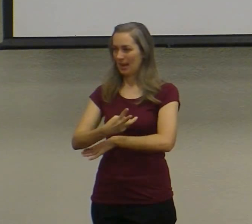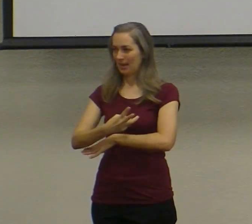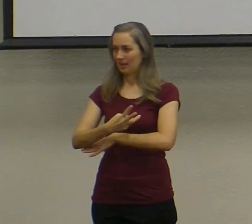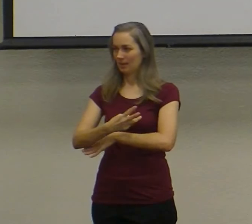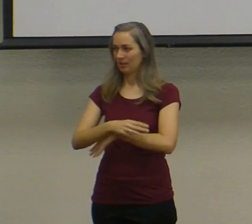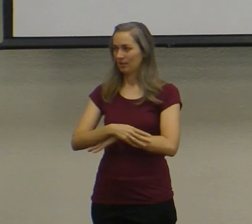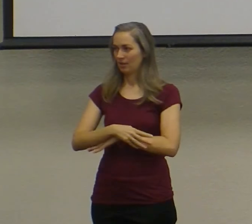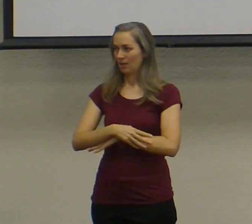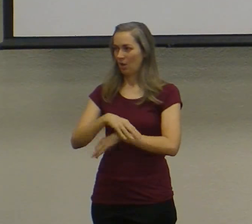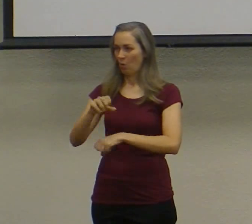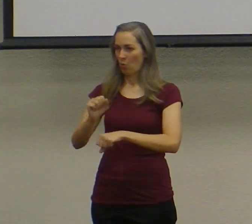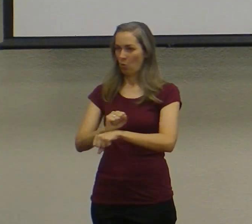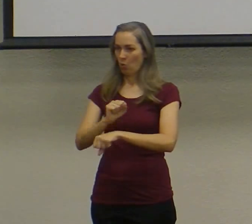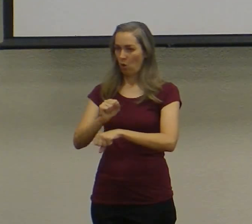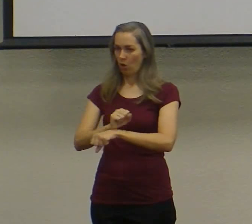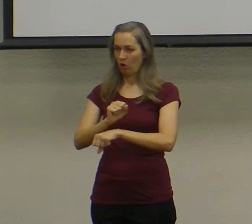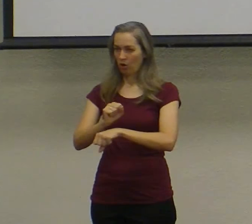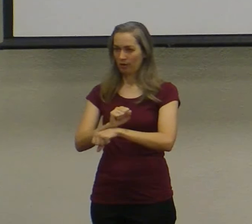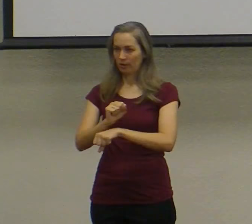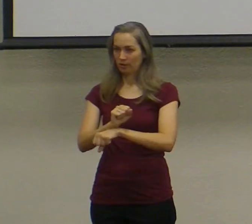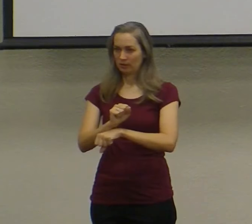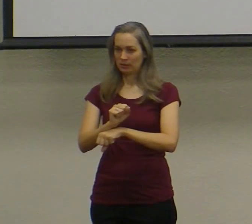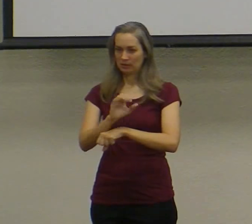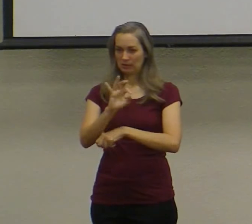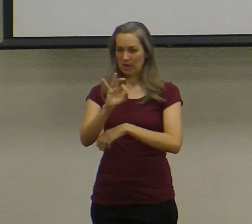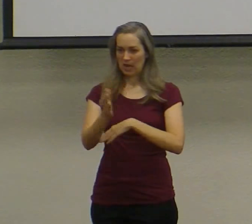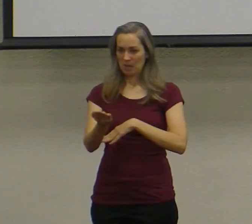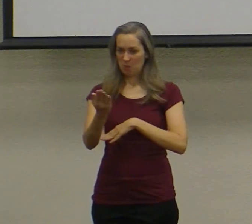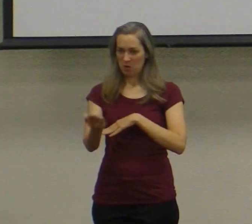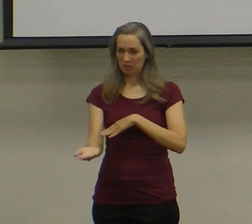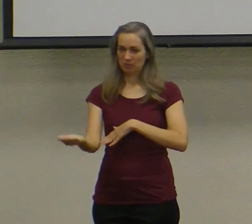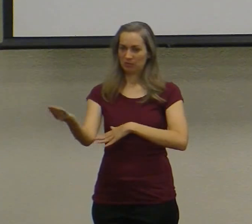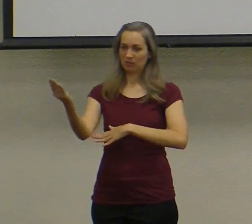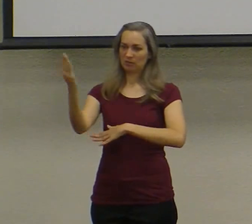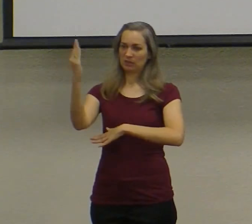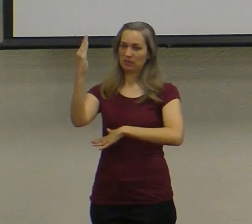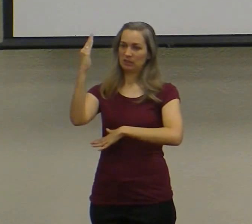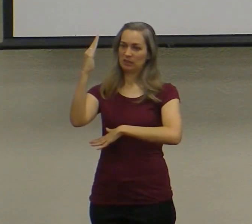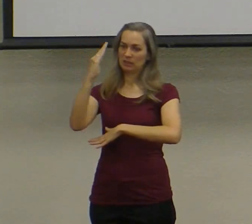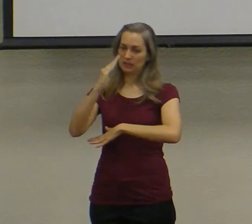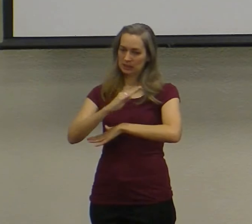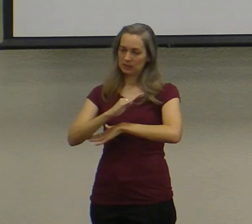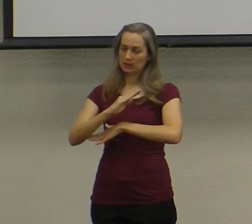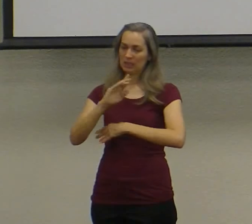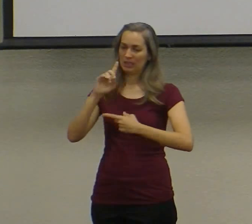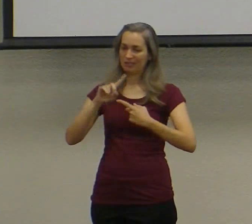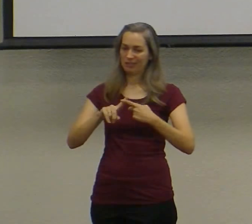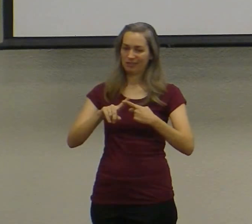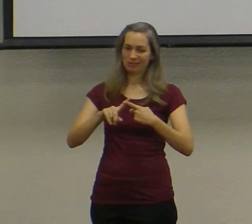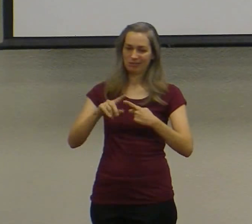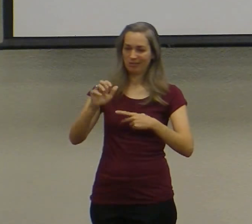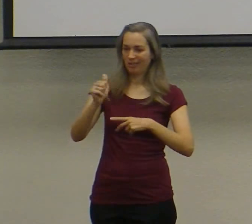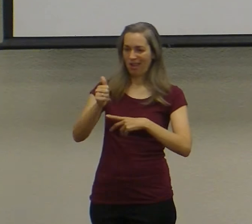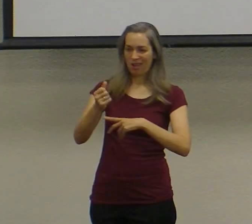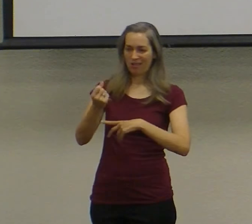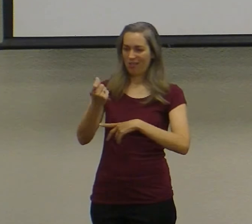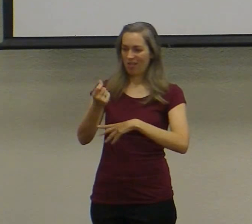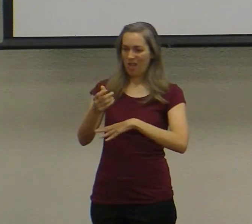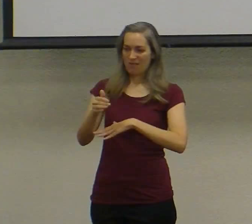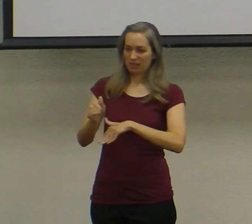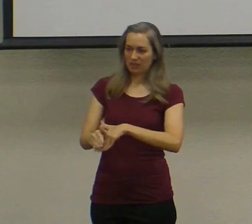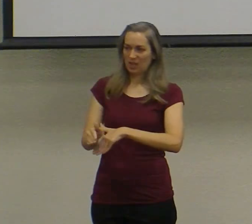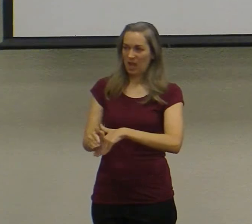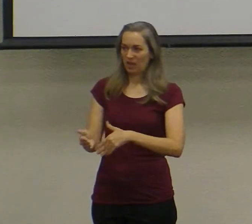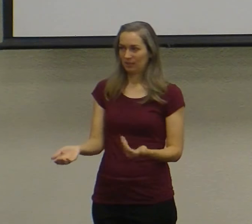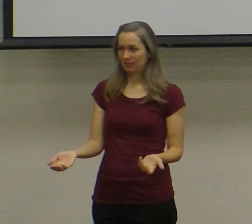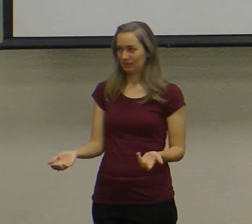6 day work starting at like 9 in the morning, and we was running hard till 10 and 11 at night. And so the